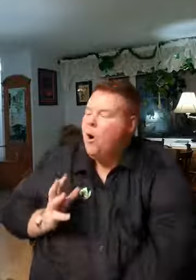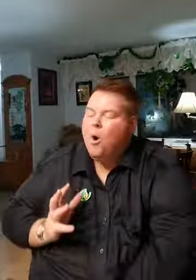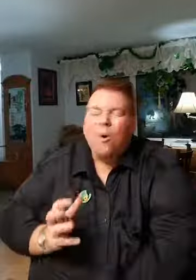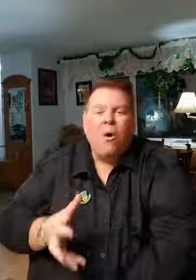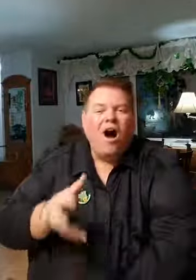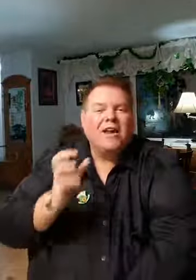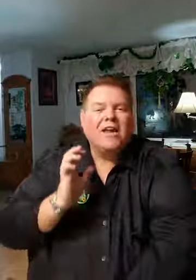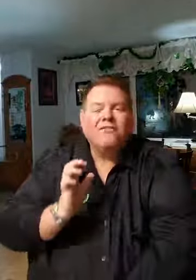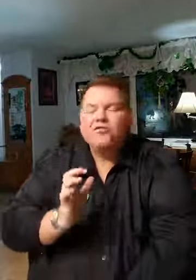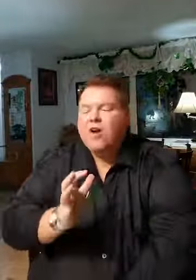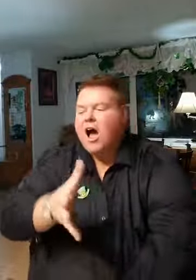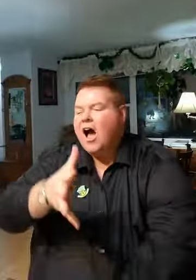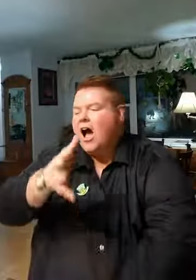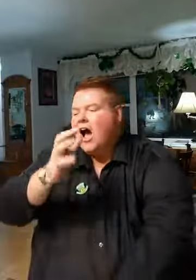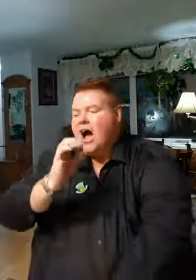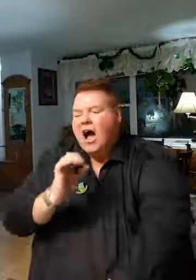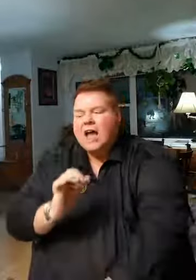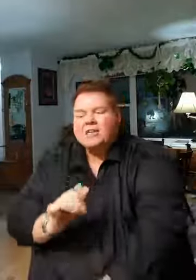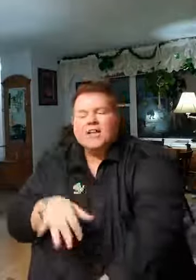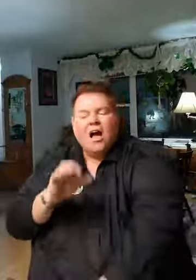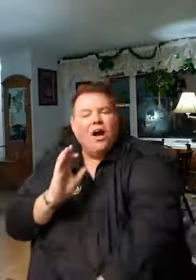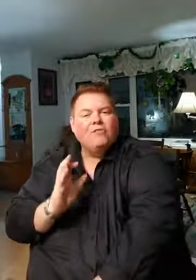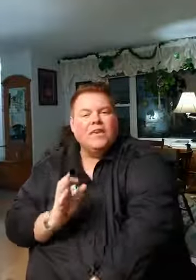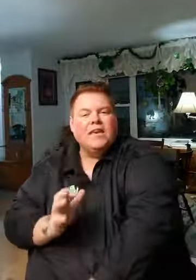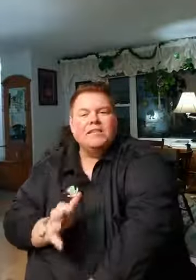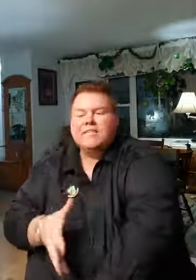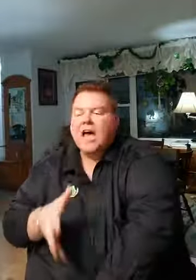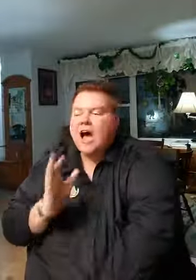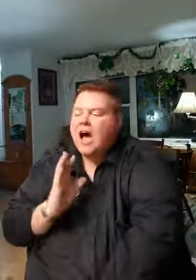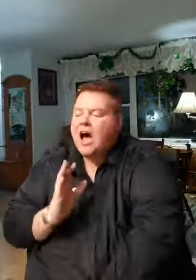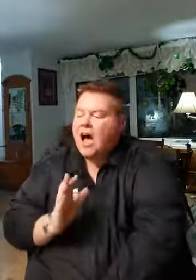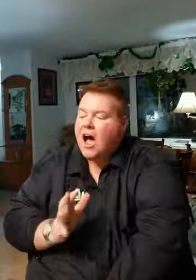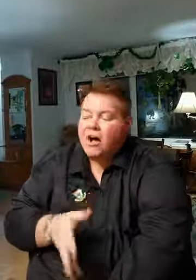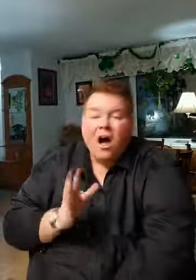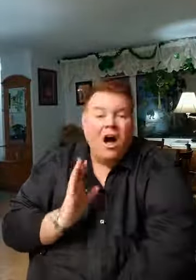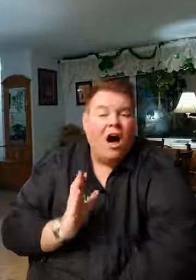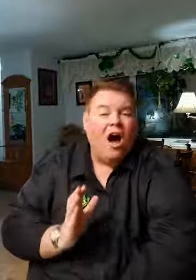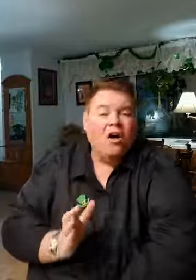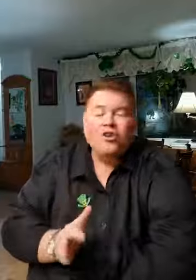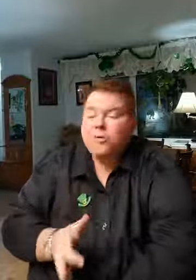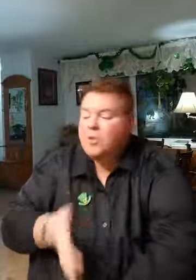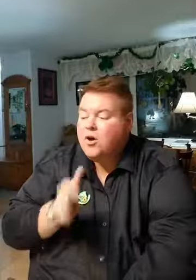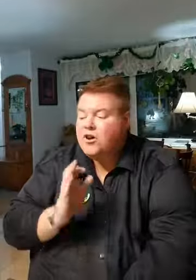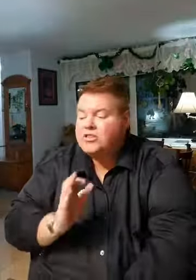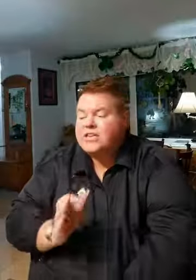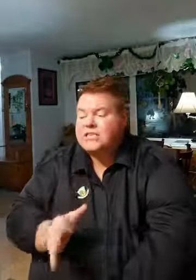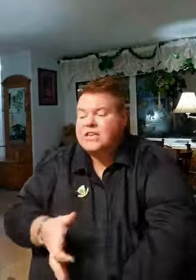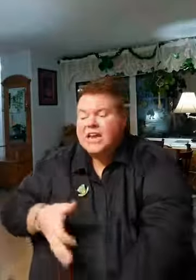near? What if trials of this life are your mercies in